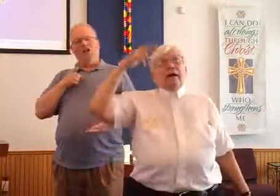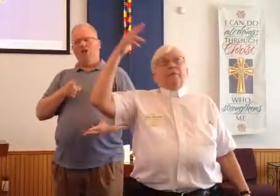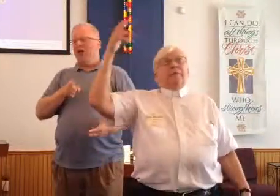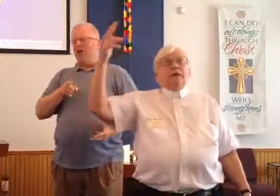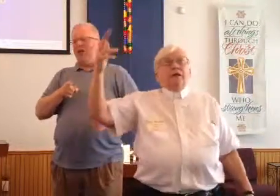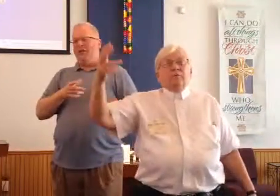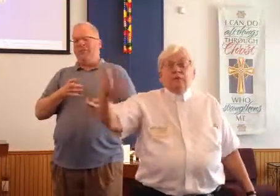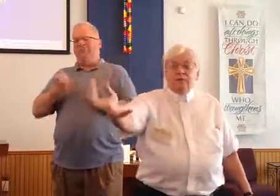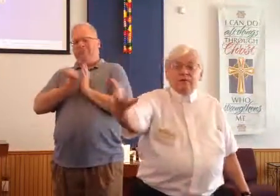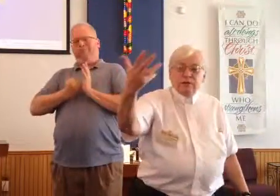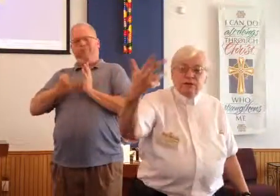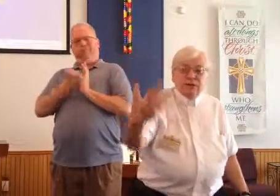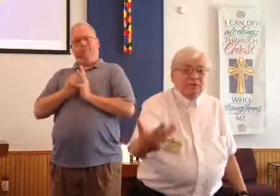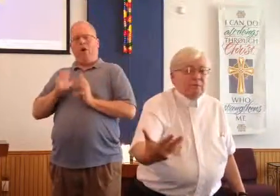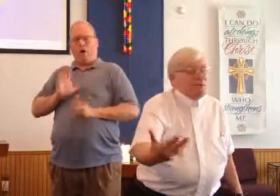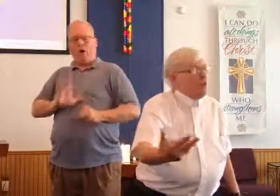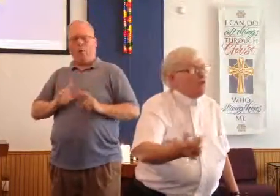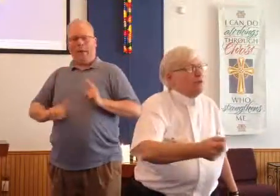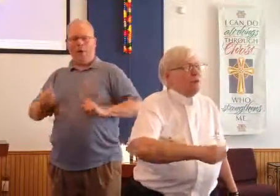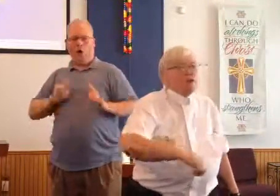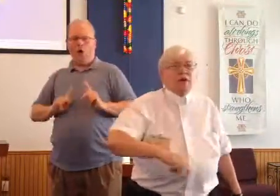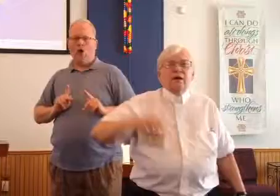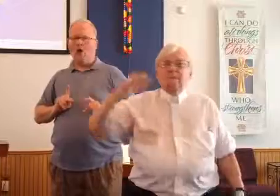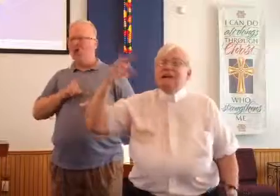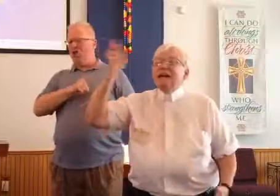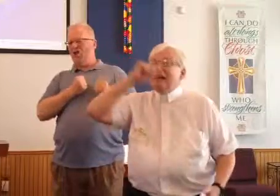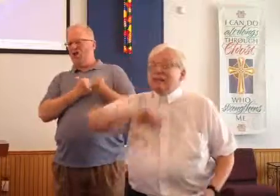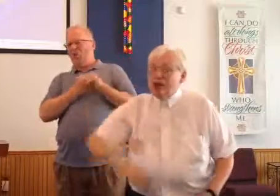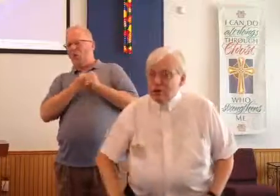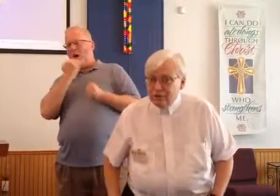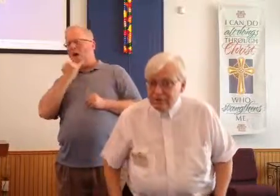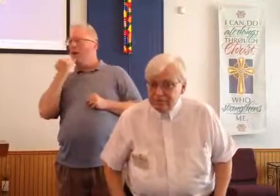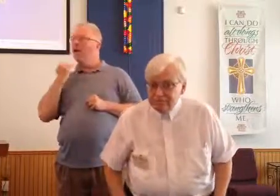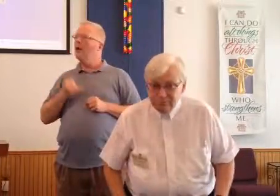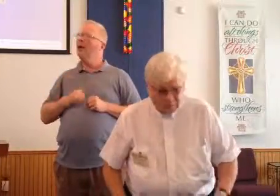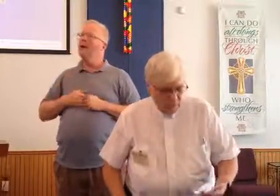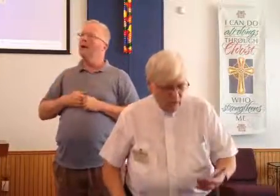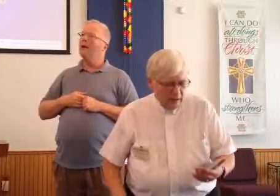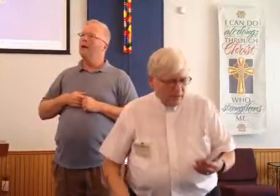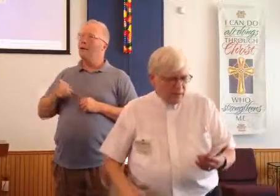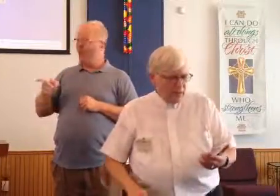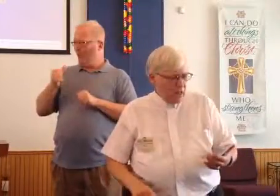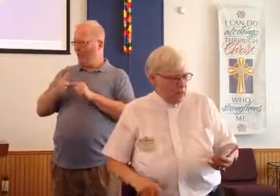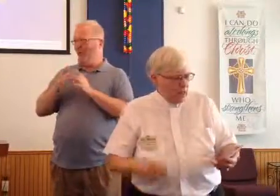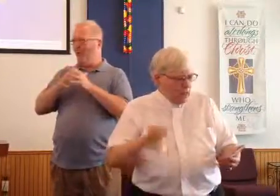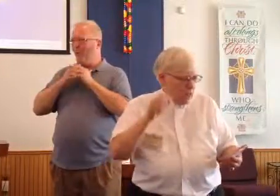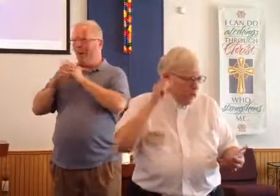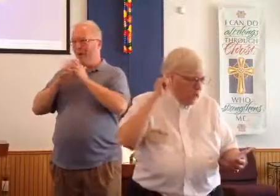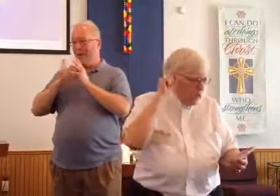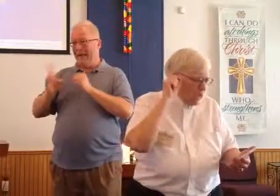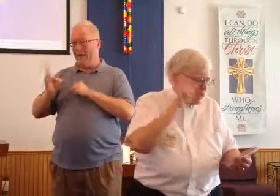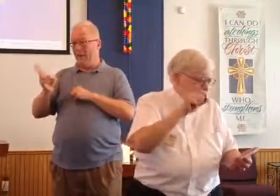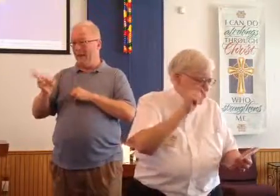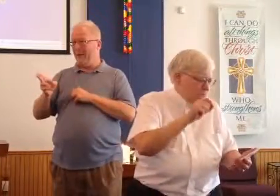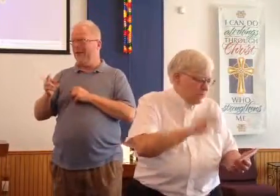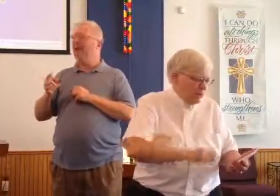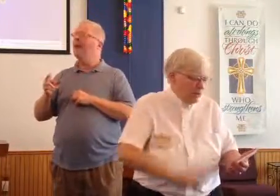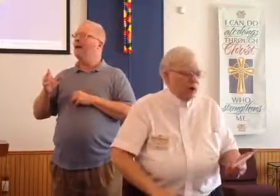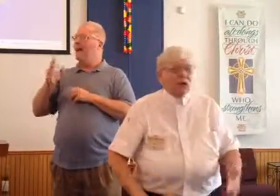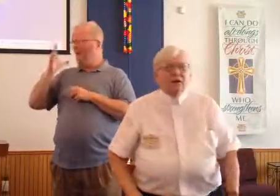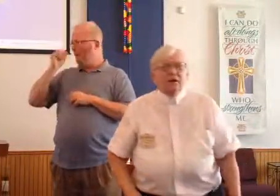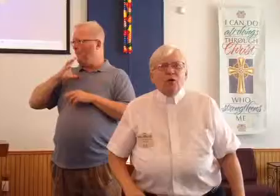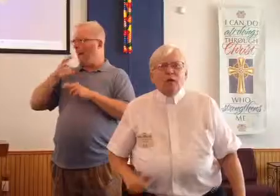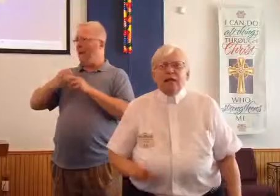You know, something maybe more familiar. Benedict Arnold, right? He did